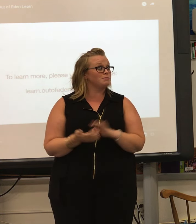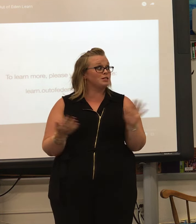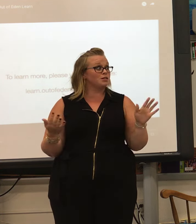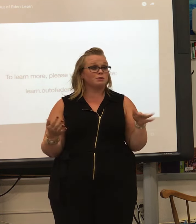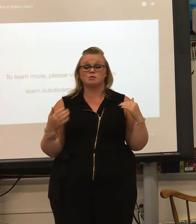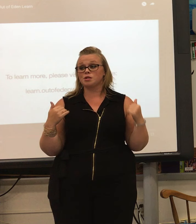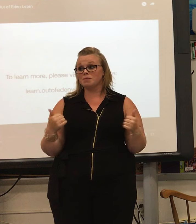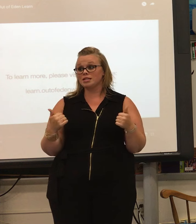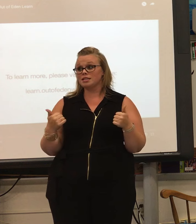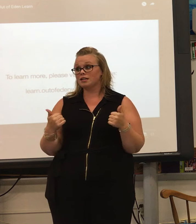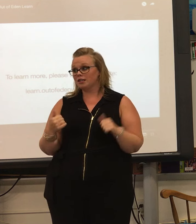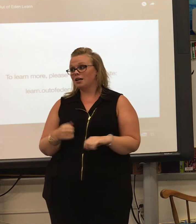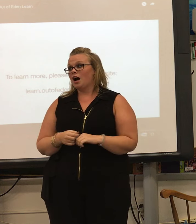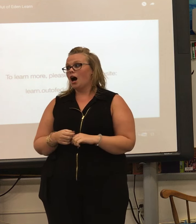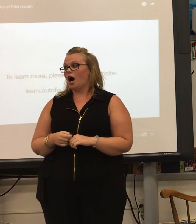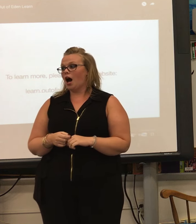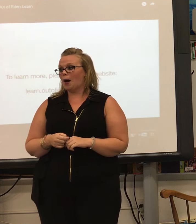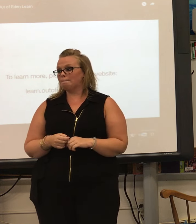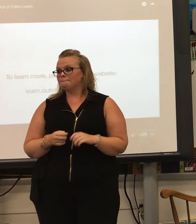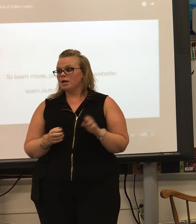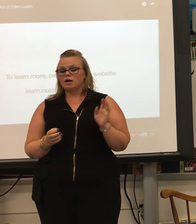field trip to Matilda, which was amazing.